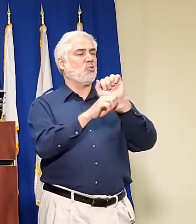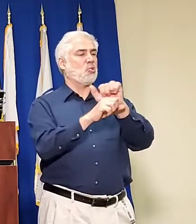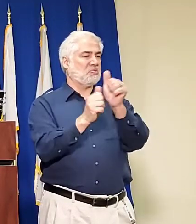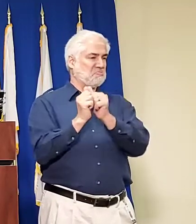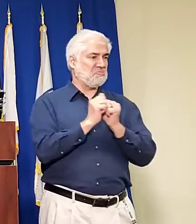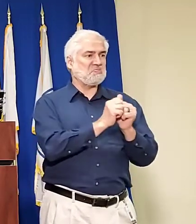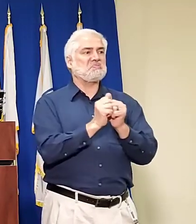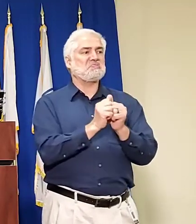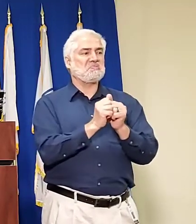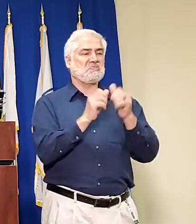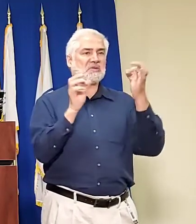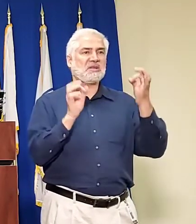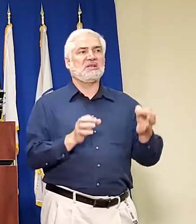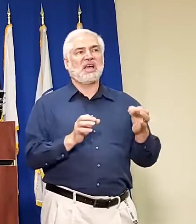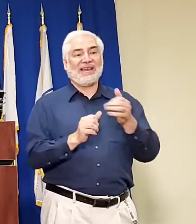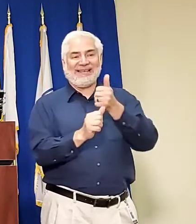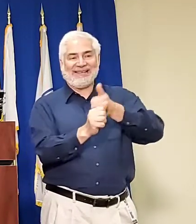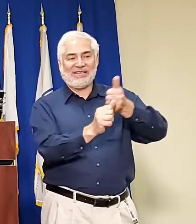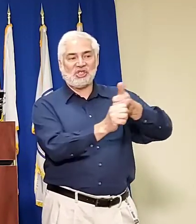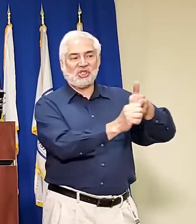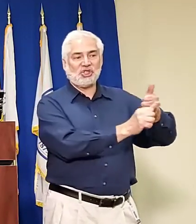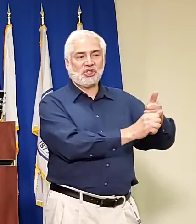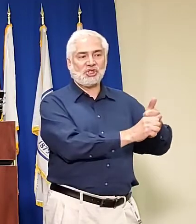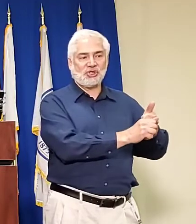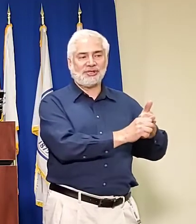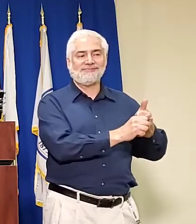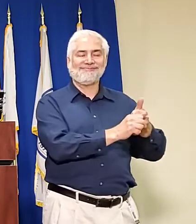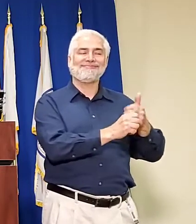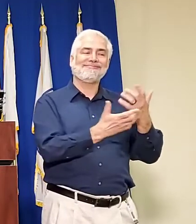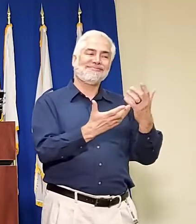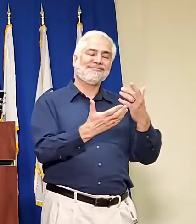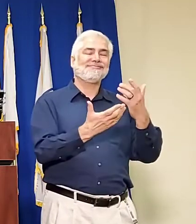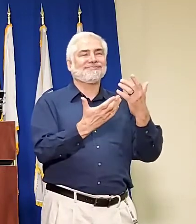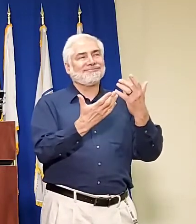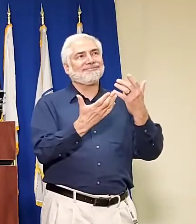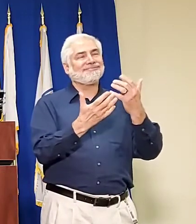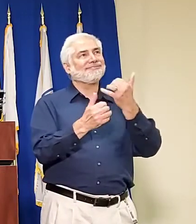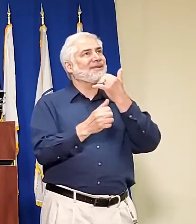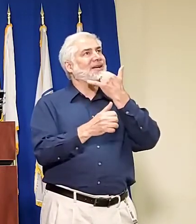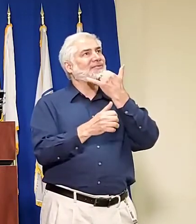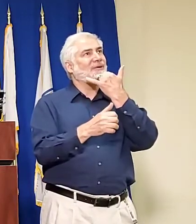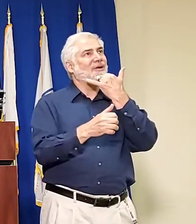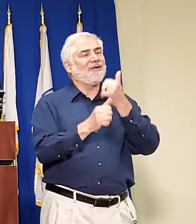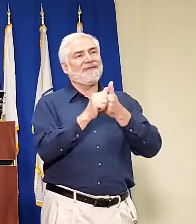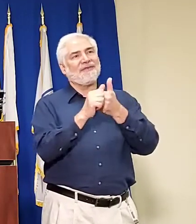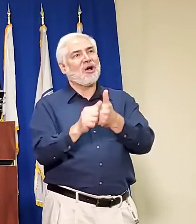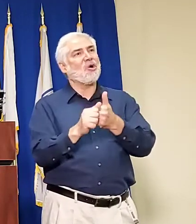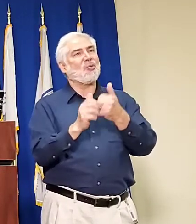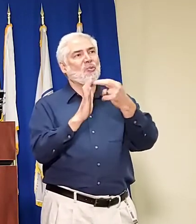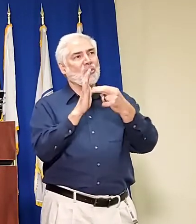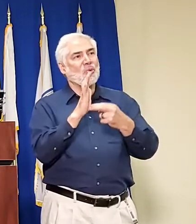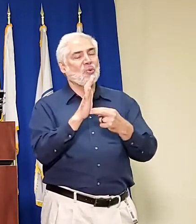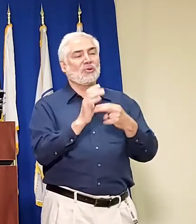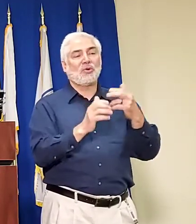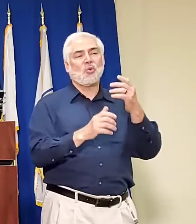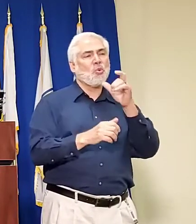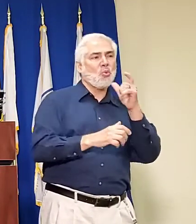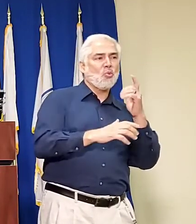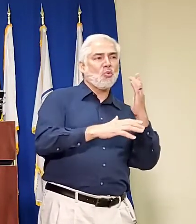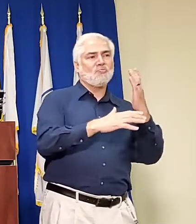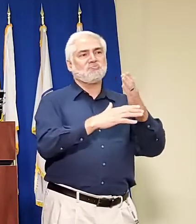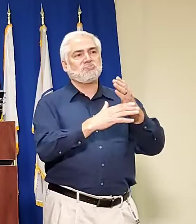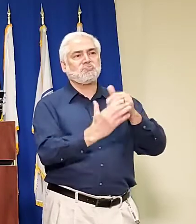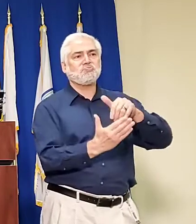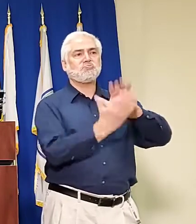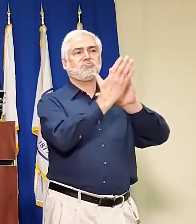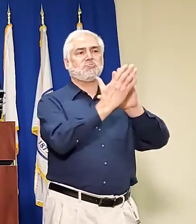together and determine for each infraction, I'll use that word, who's best to intervene, whether it's codes, whether it's health,